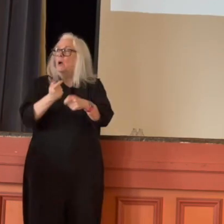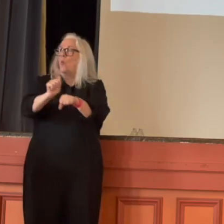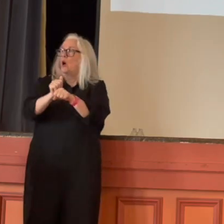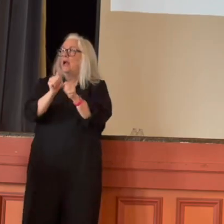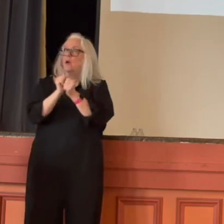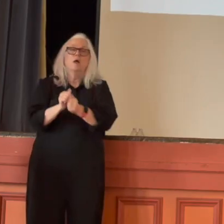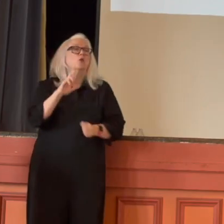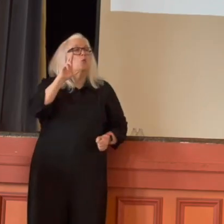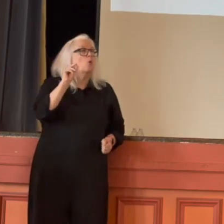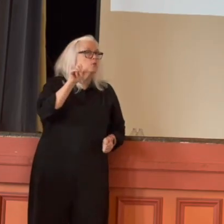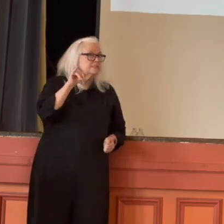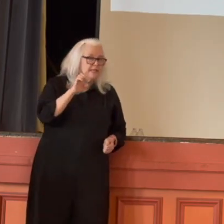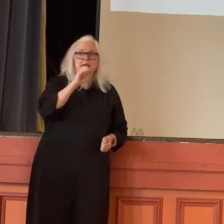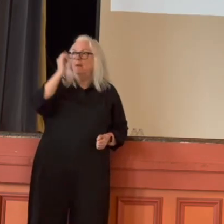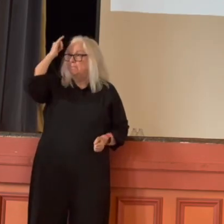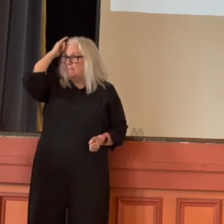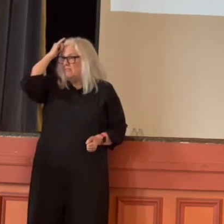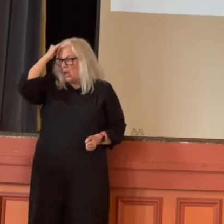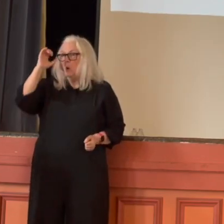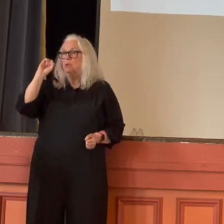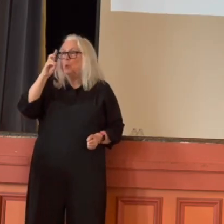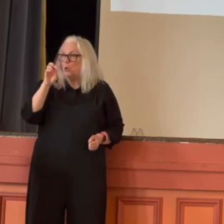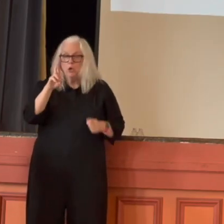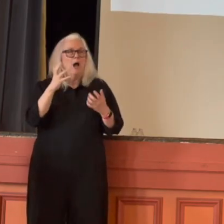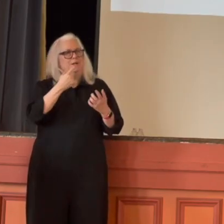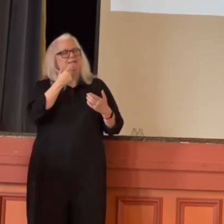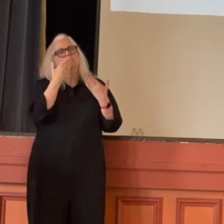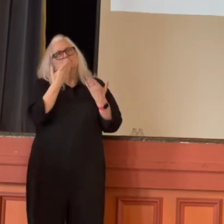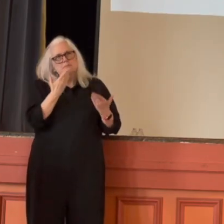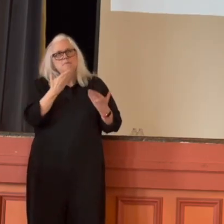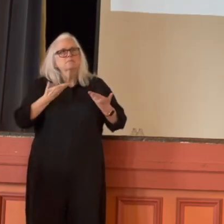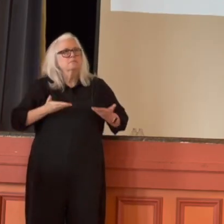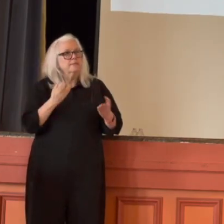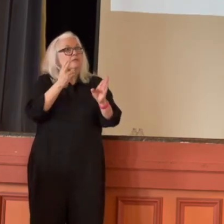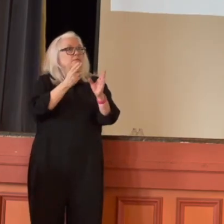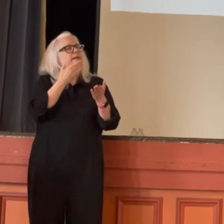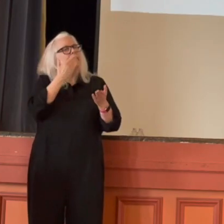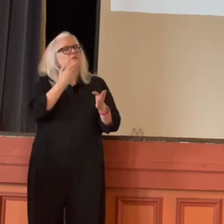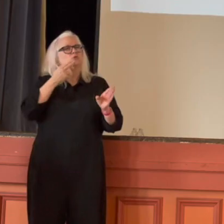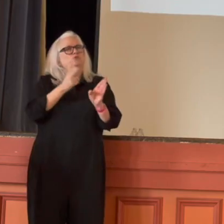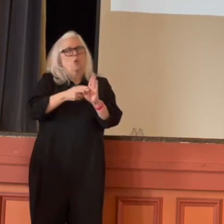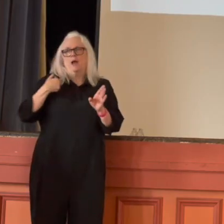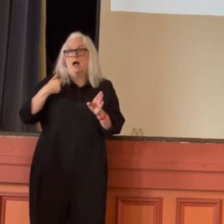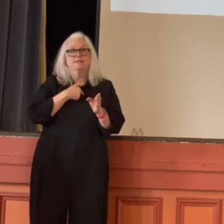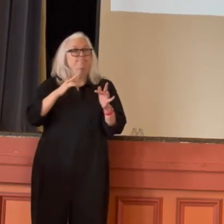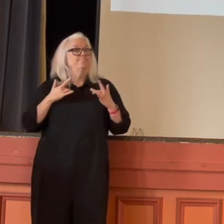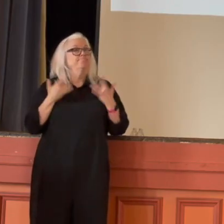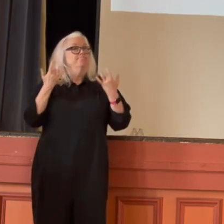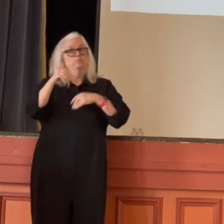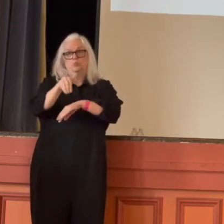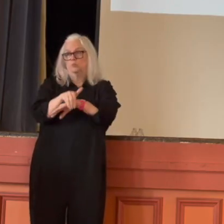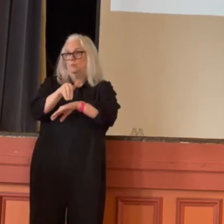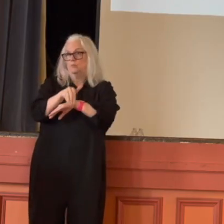Rosie and Buffalo Sewer, I want to send a welcome and thank you for joining us. This event this evening